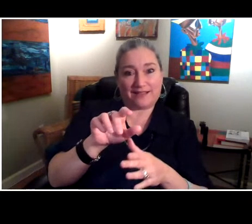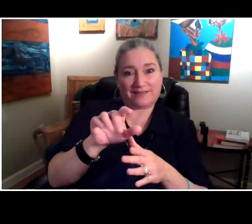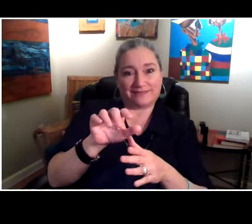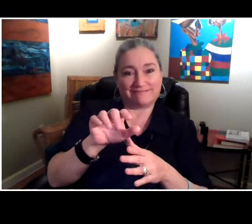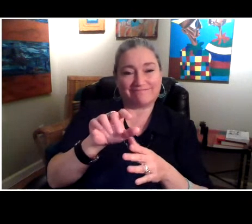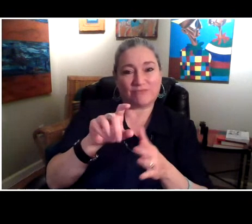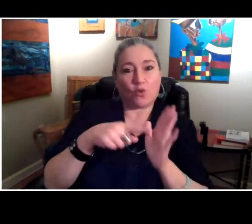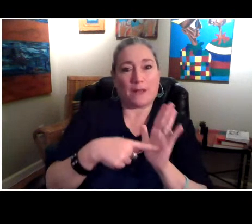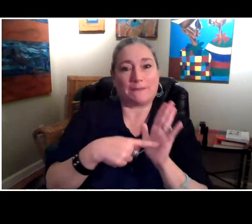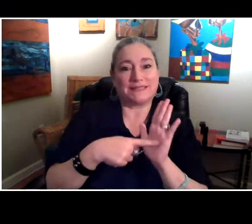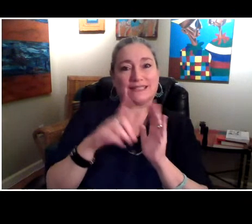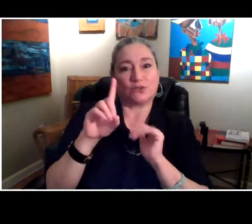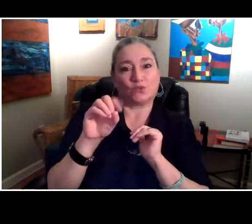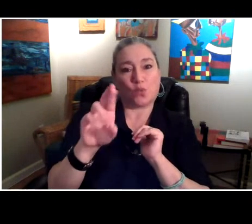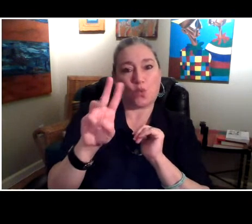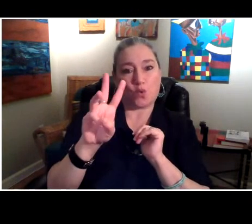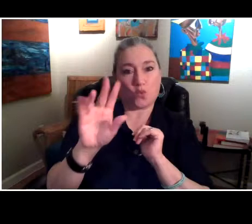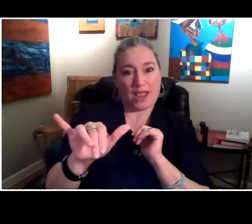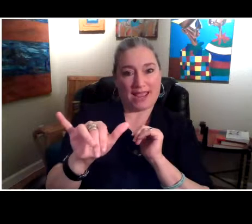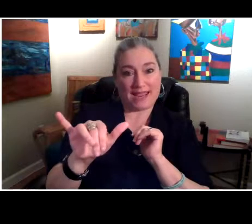keyhole in the trunk of the tree,